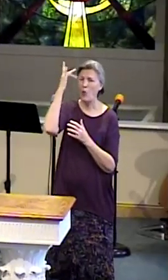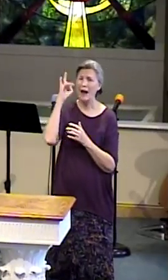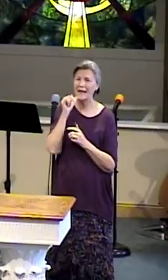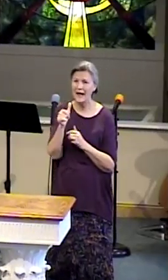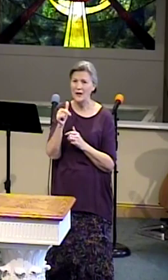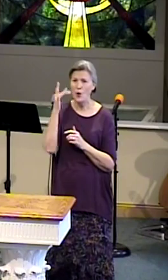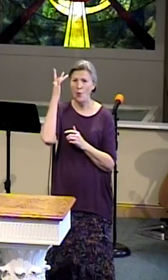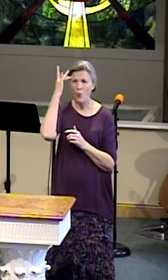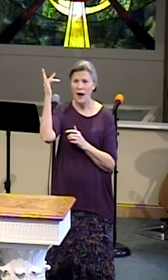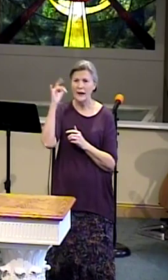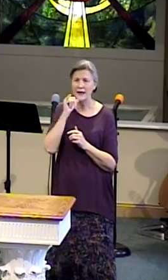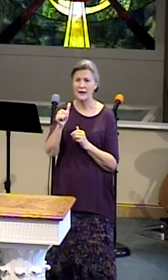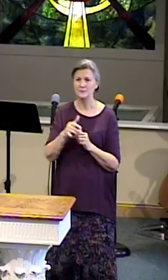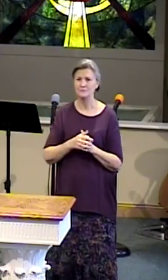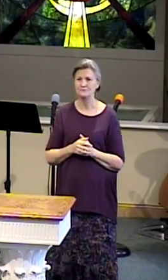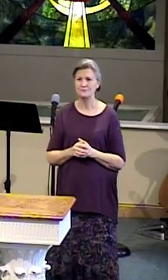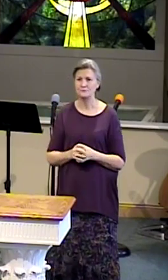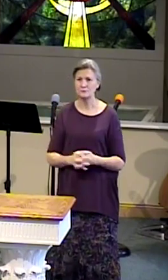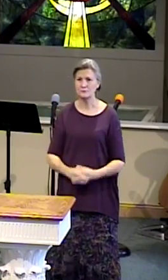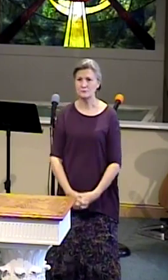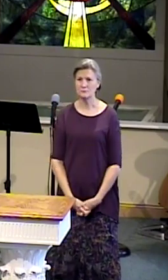Why not?